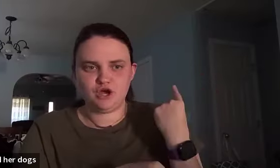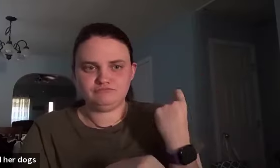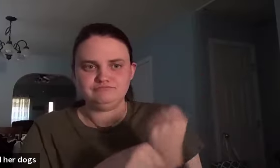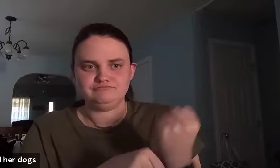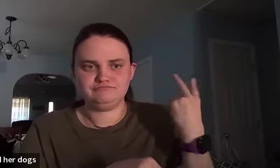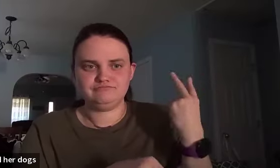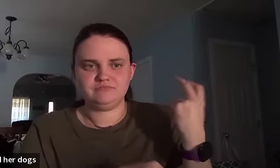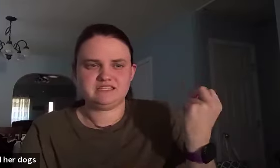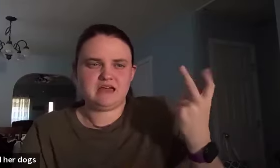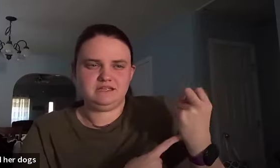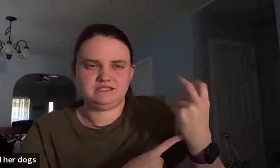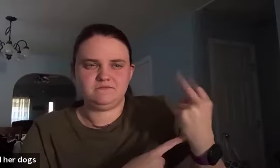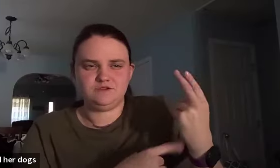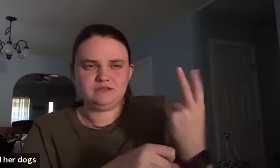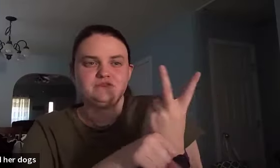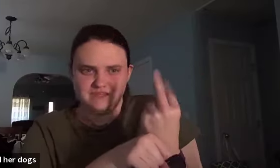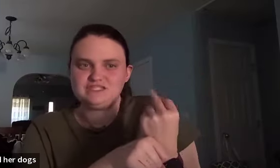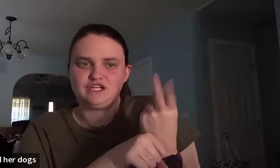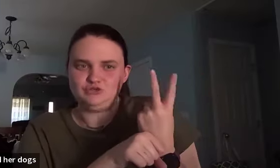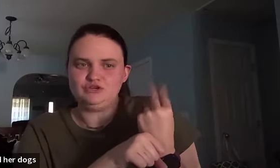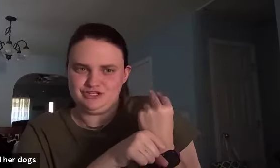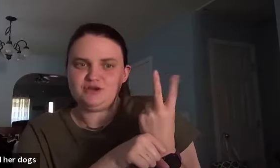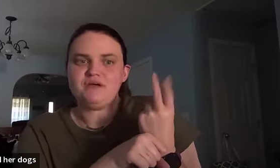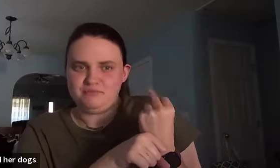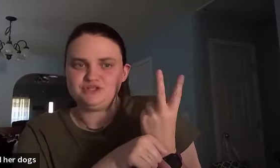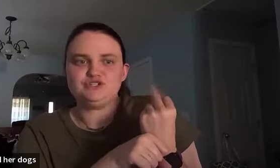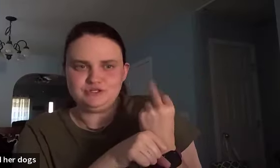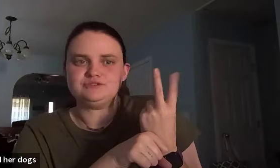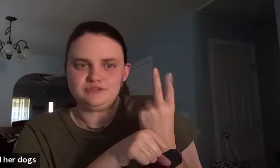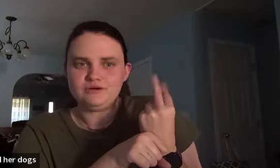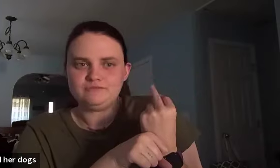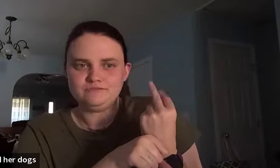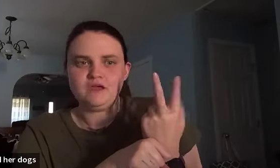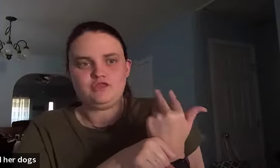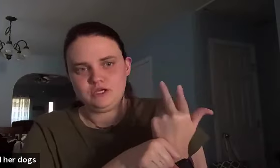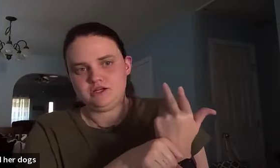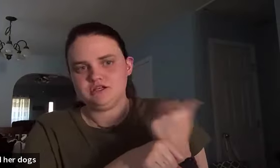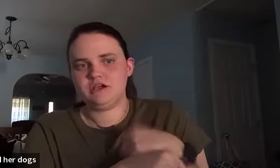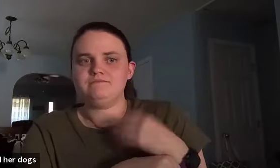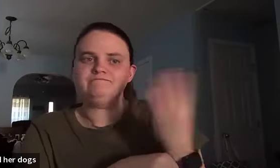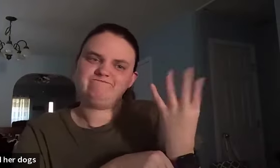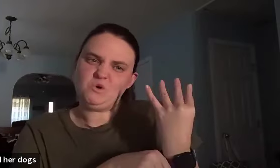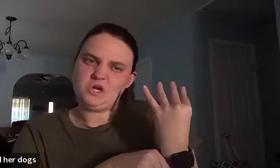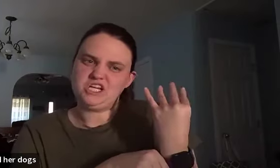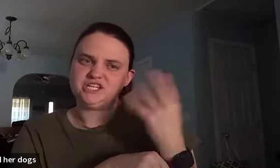ago. Because that gets confusing. But this is like 2 years ago. Happened 2 years ago. 3 years ago. 4 years